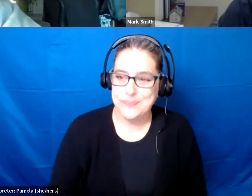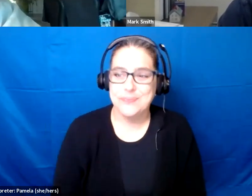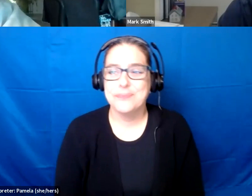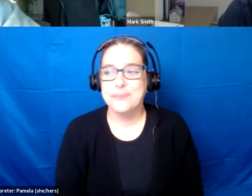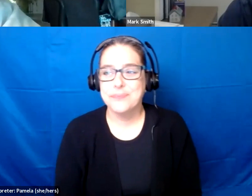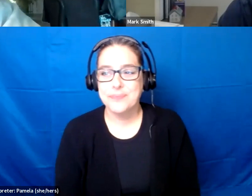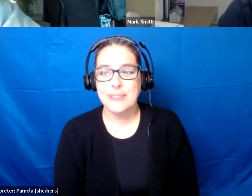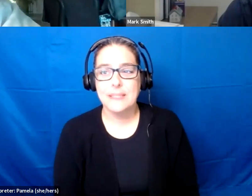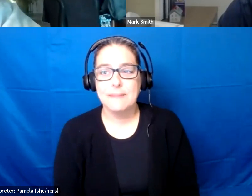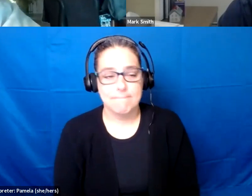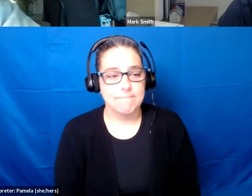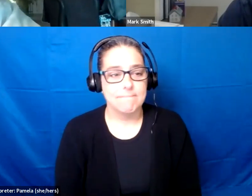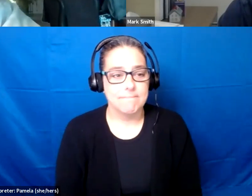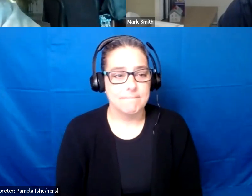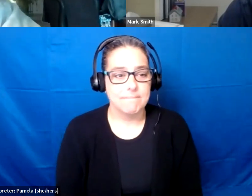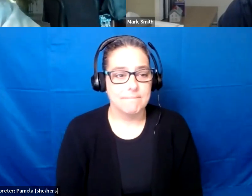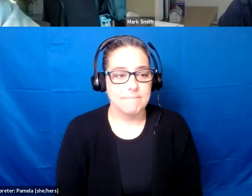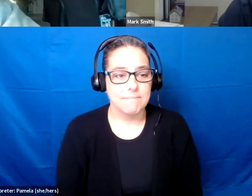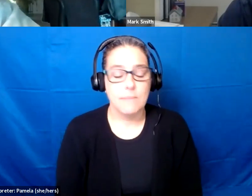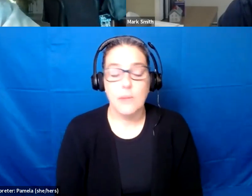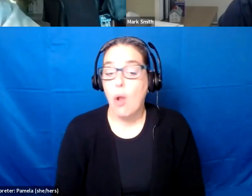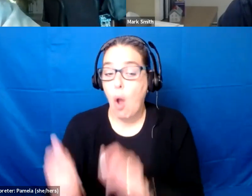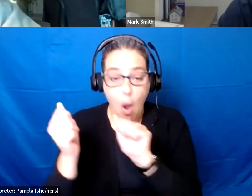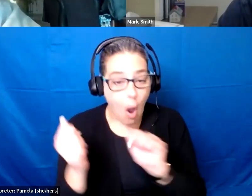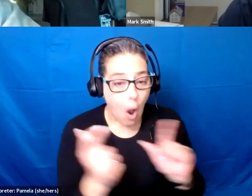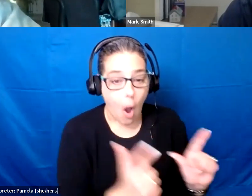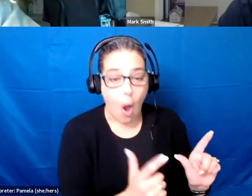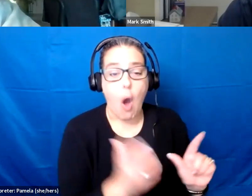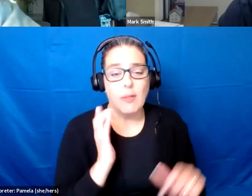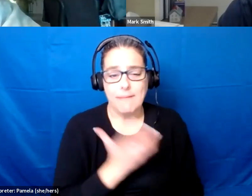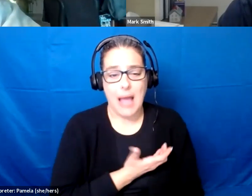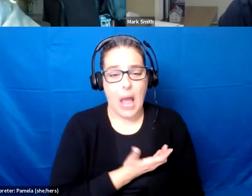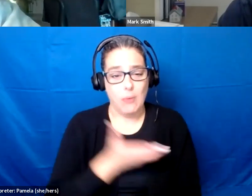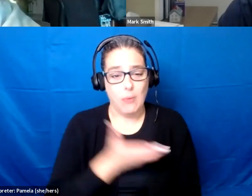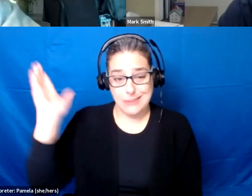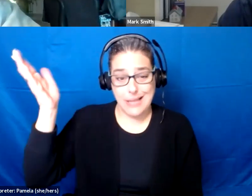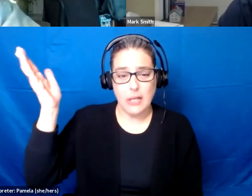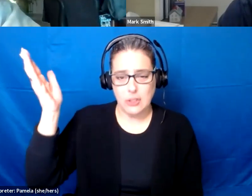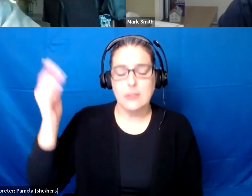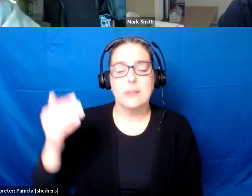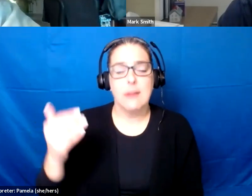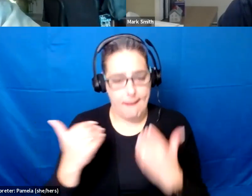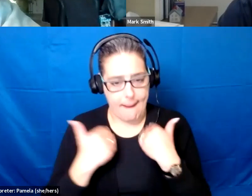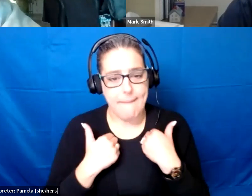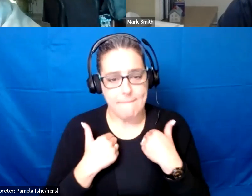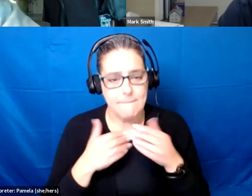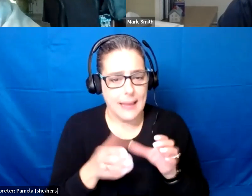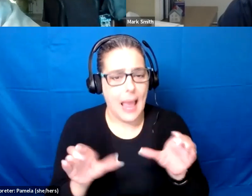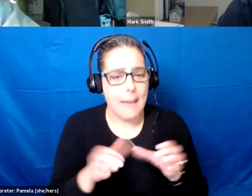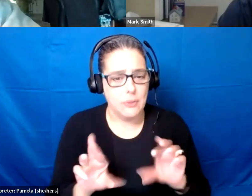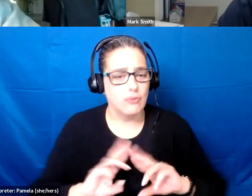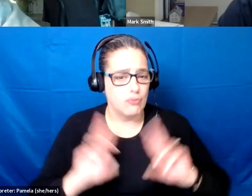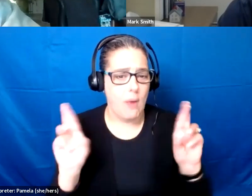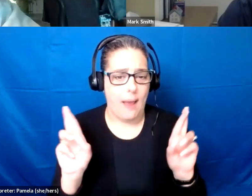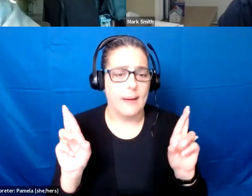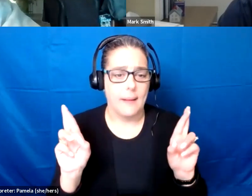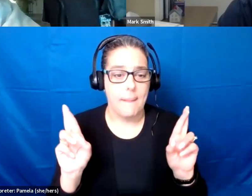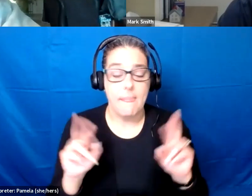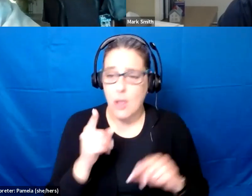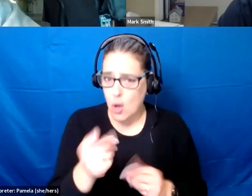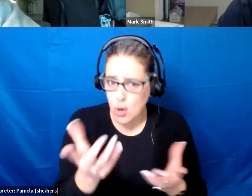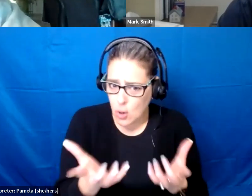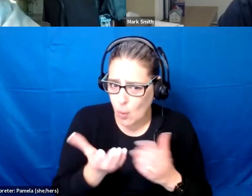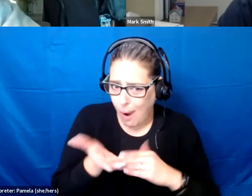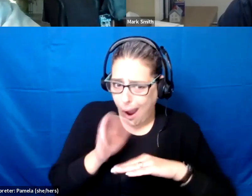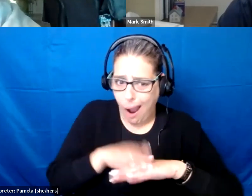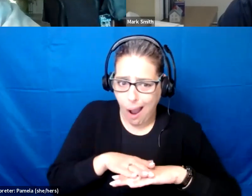All sessions are closed captioned. To turn it on and off, you need to click on